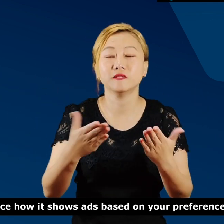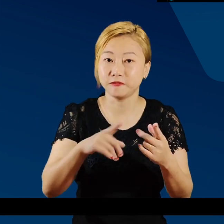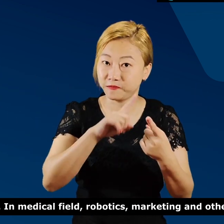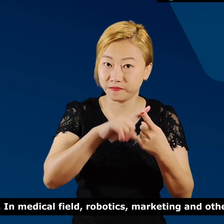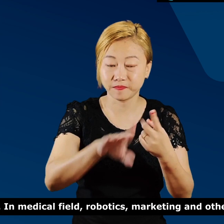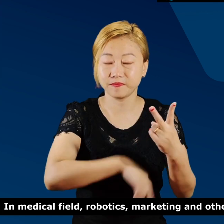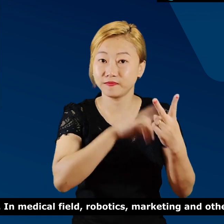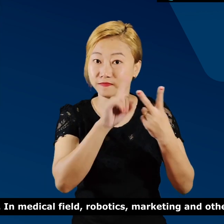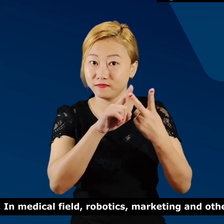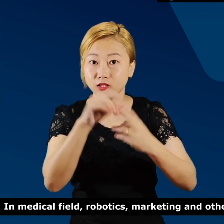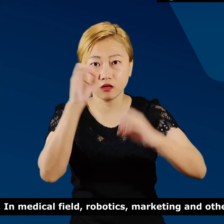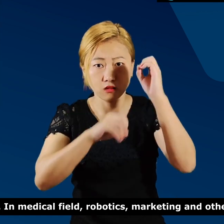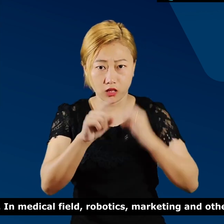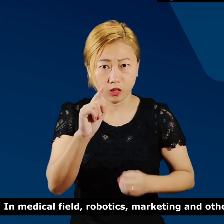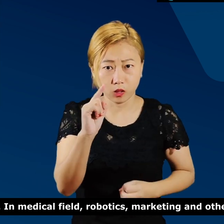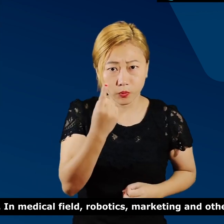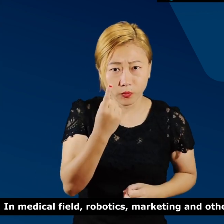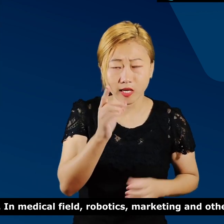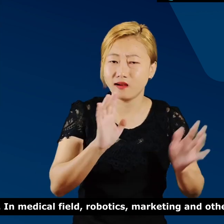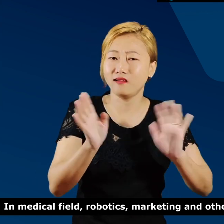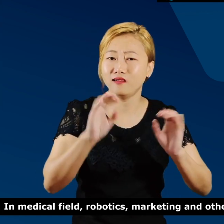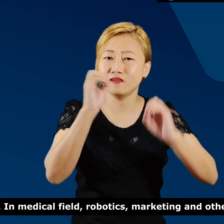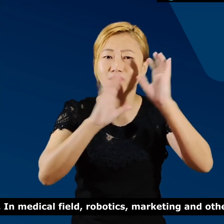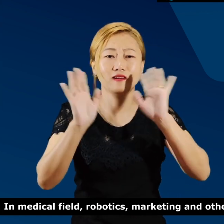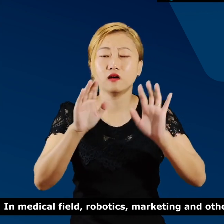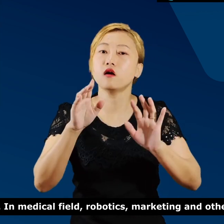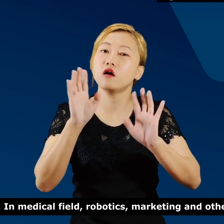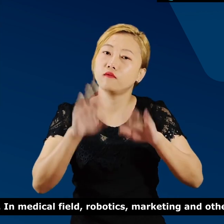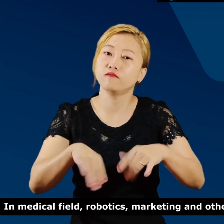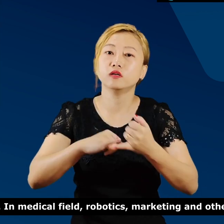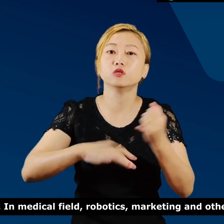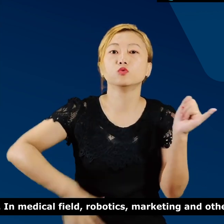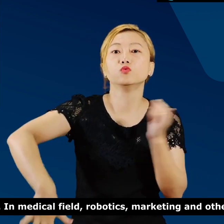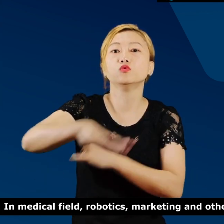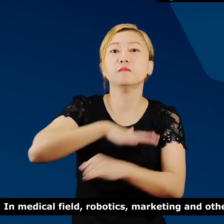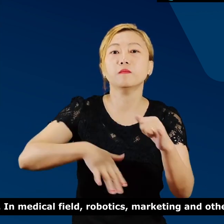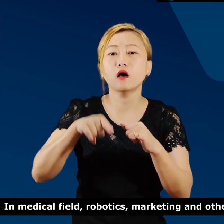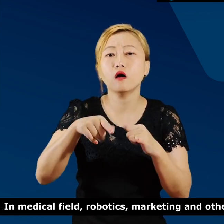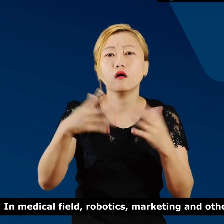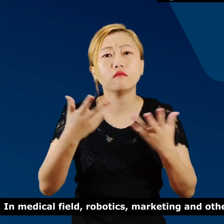AI is used everywhere. In medical field, robotics, marketing and others.